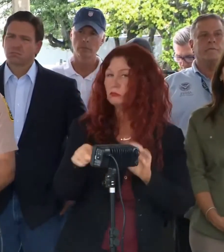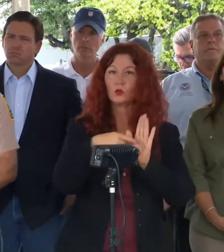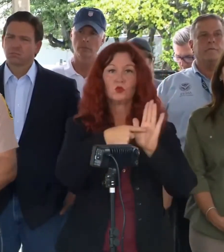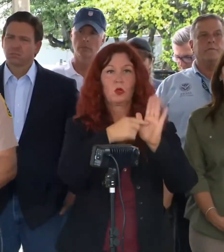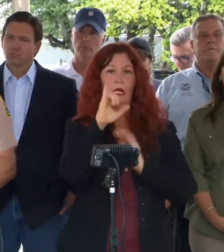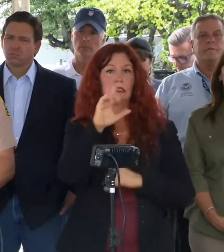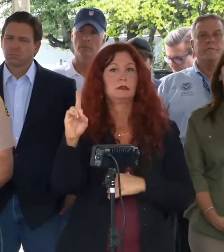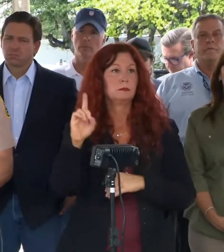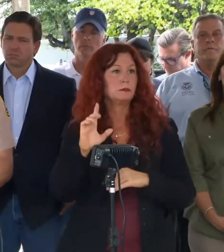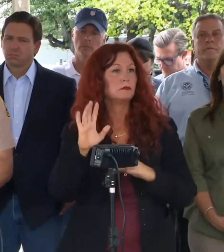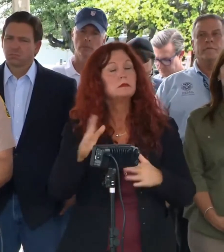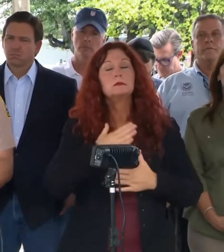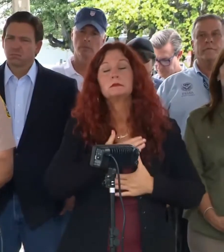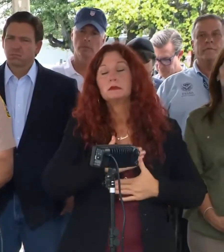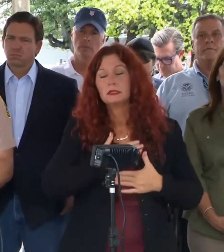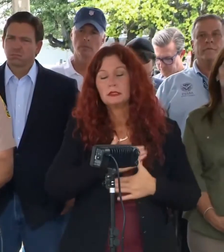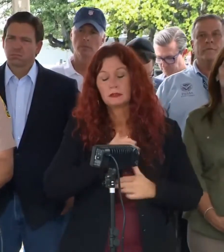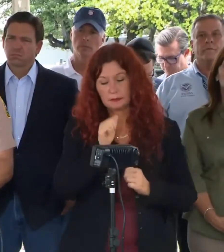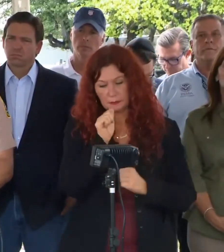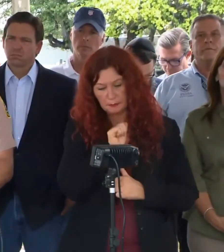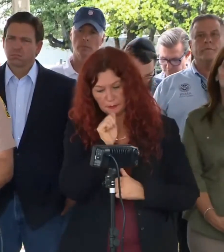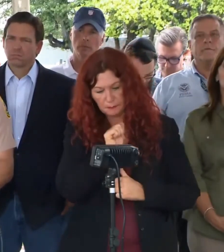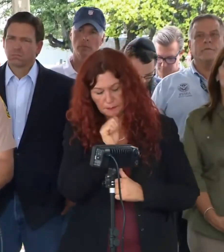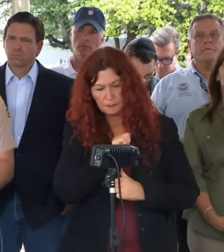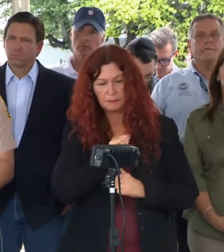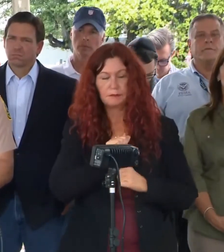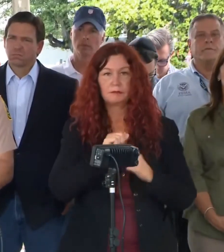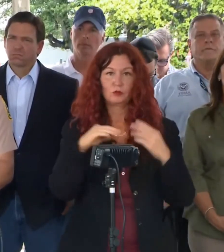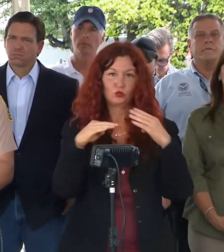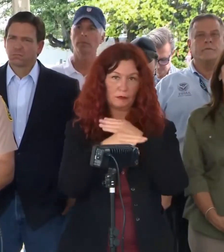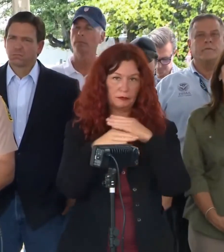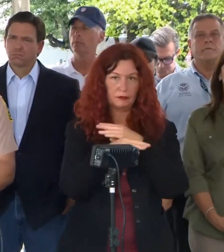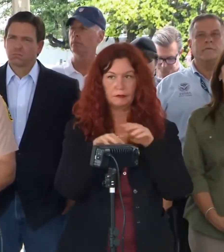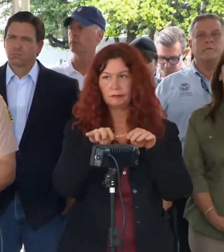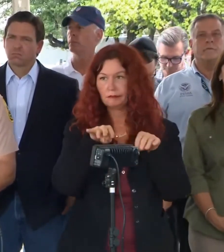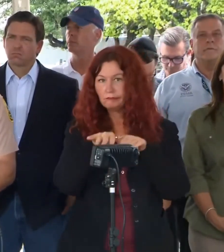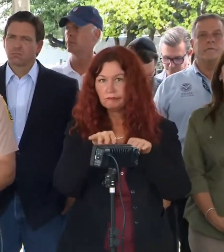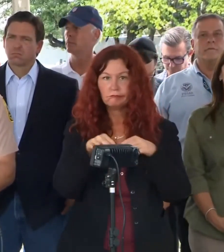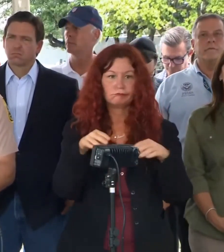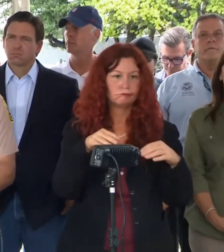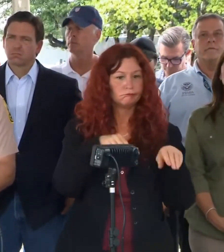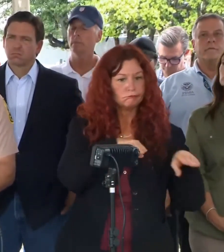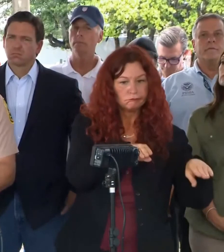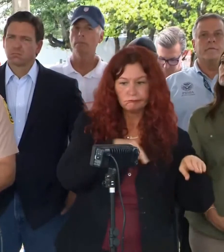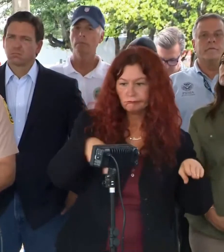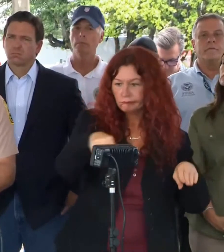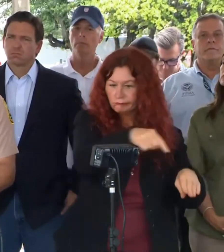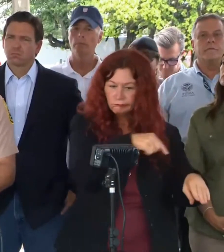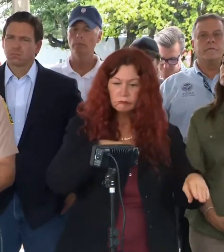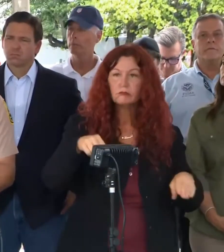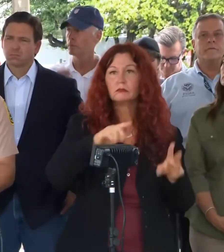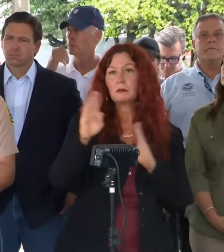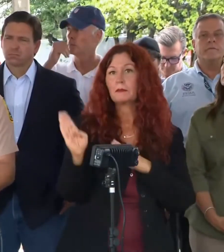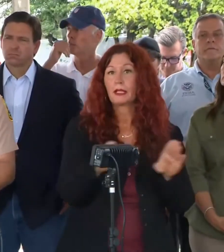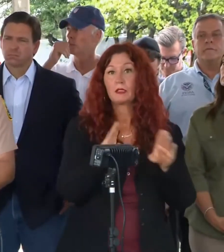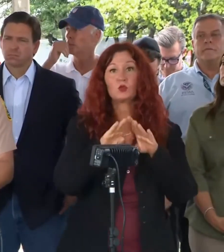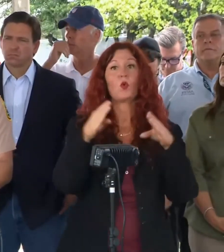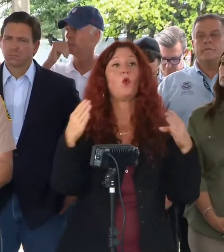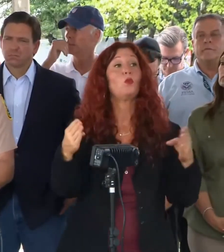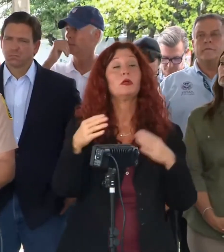can. Eventually, we're still reevaluating on a daily basis, and our ultimate goal at some point will be to open Harding